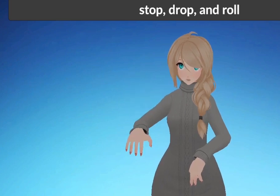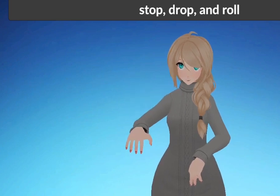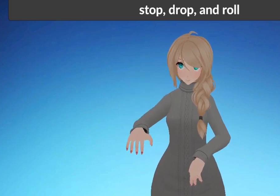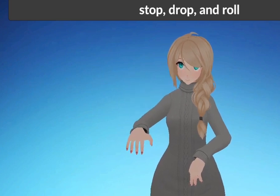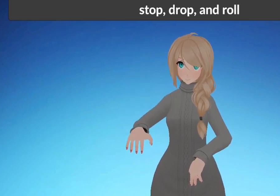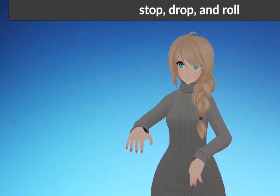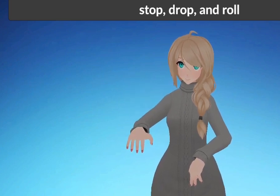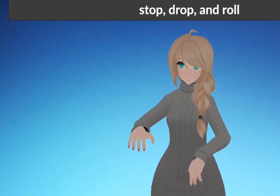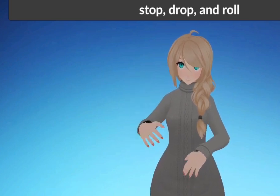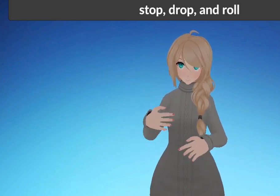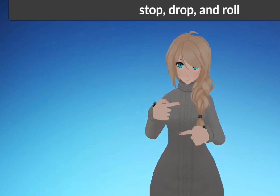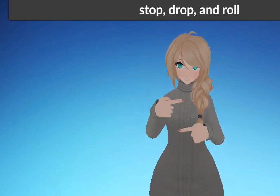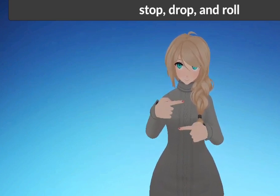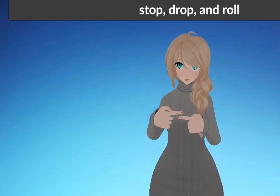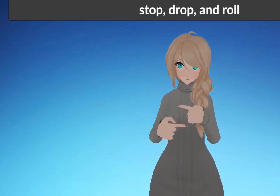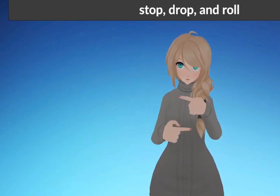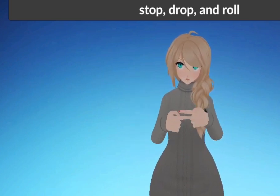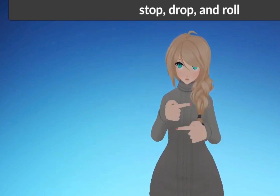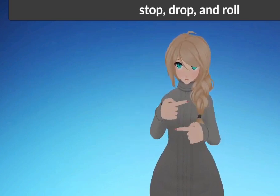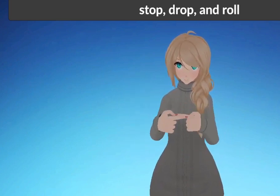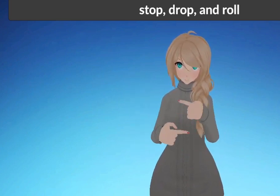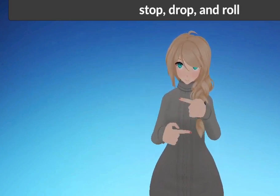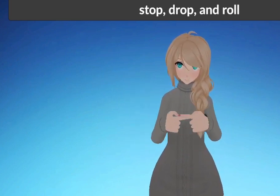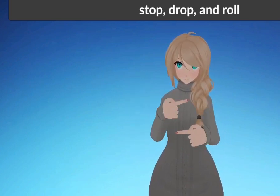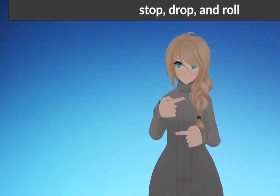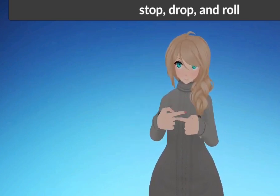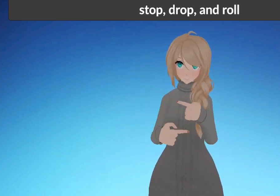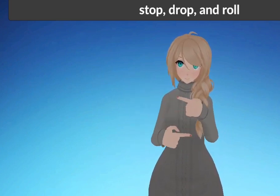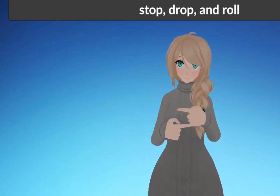drop, and roll.